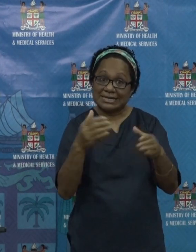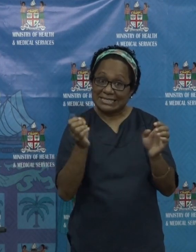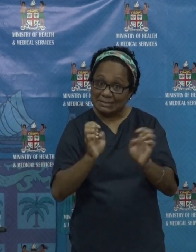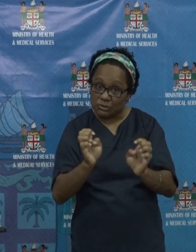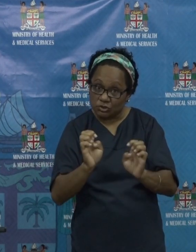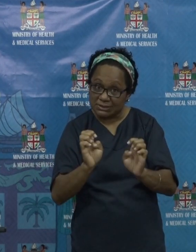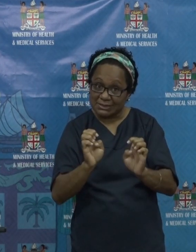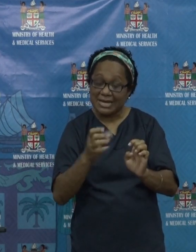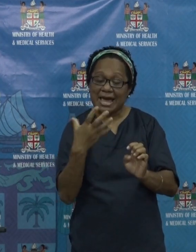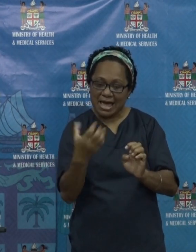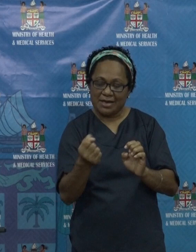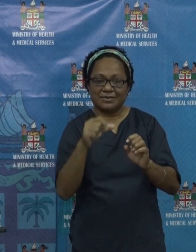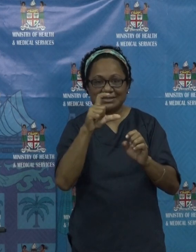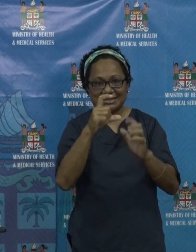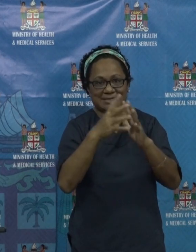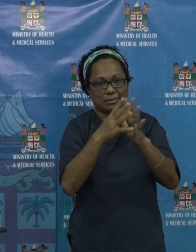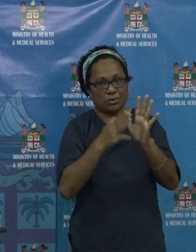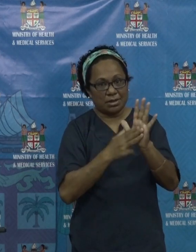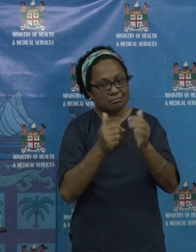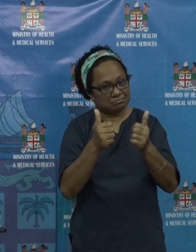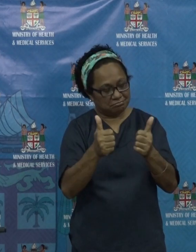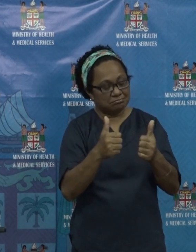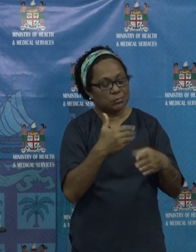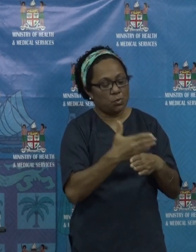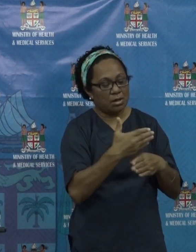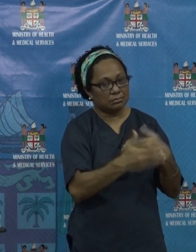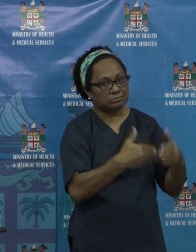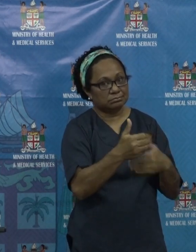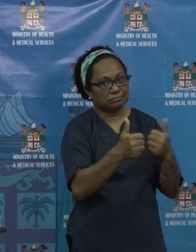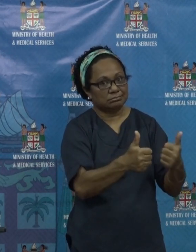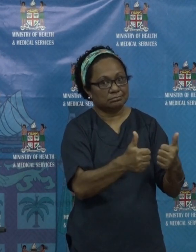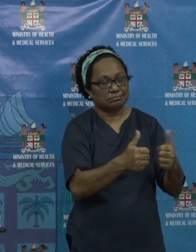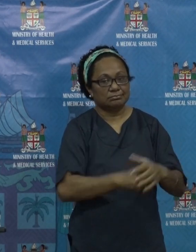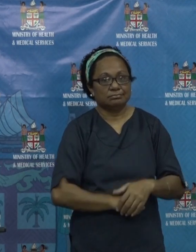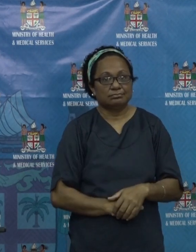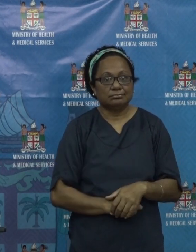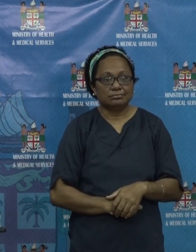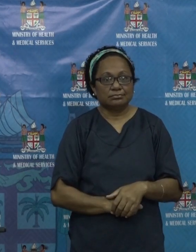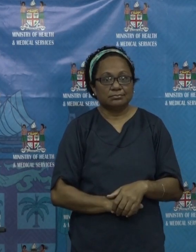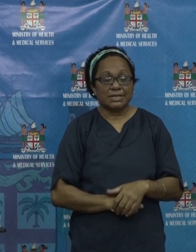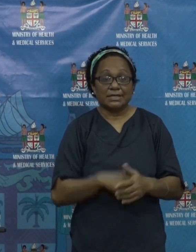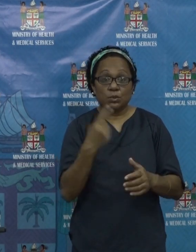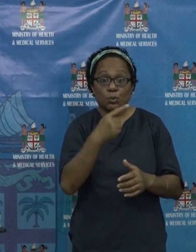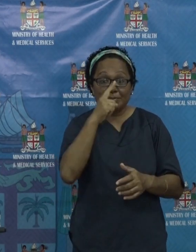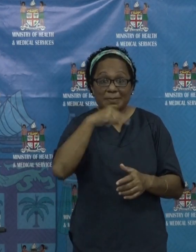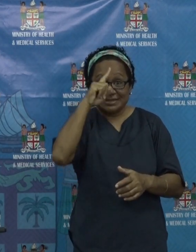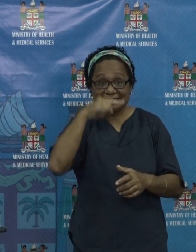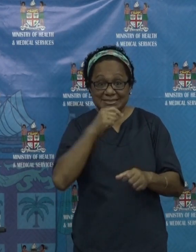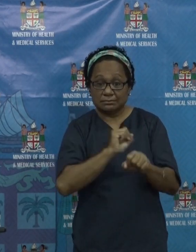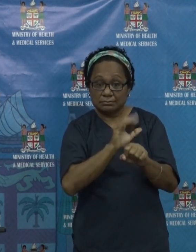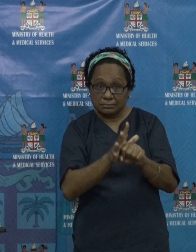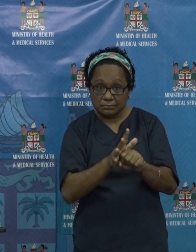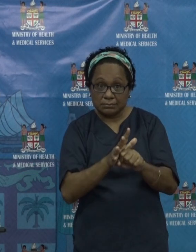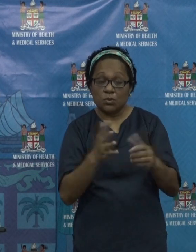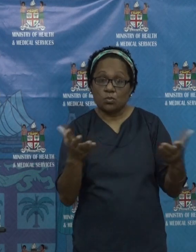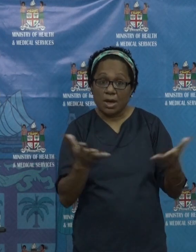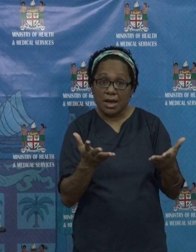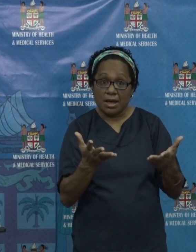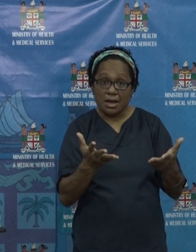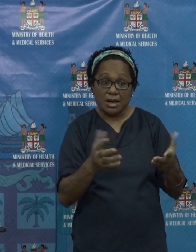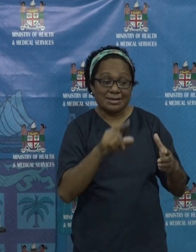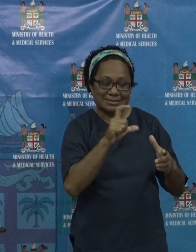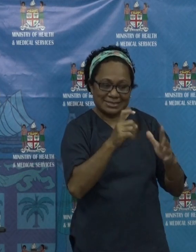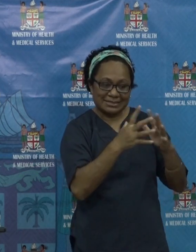services at the CWM hospital is now fully operational, and COVID cases are admitted both at CWM